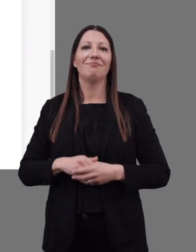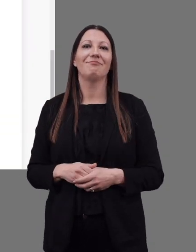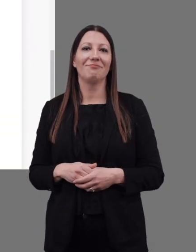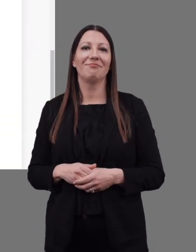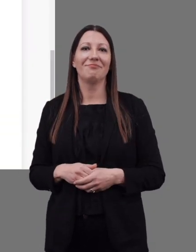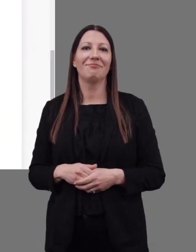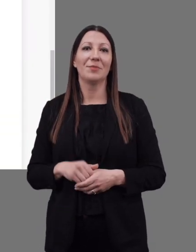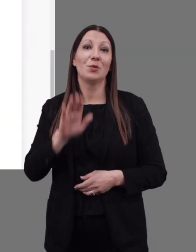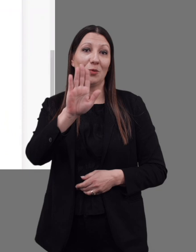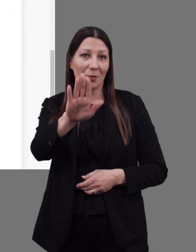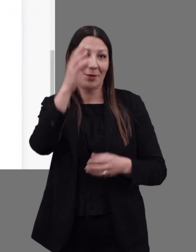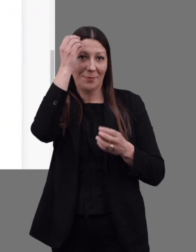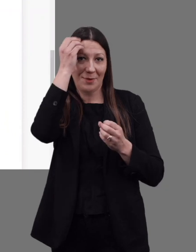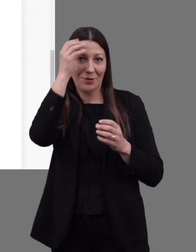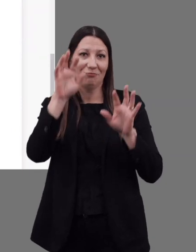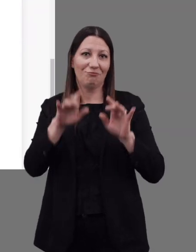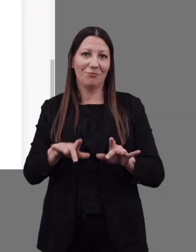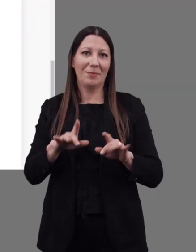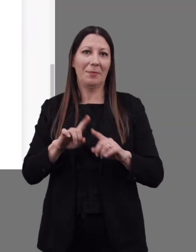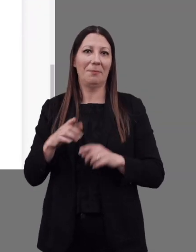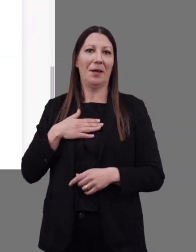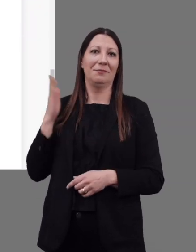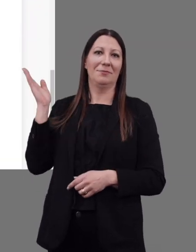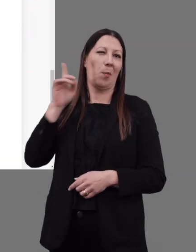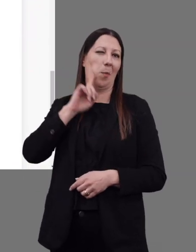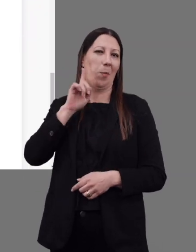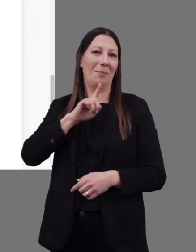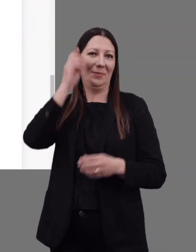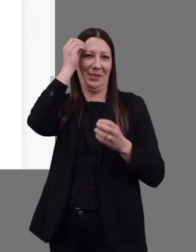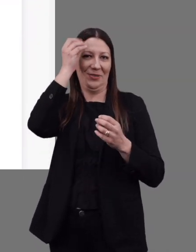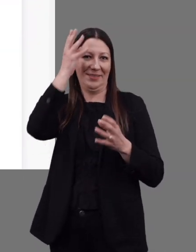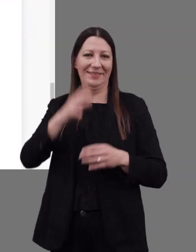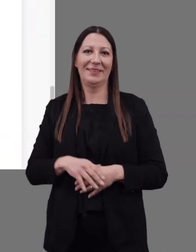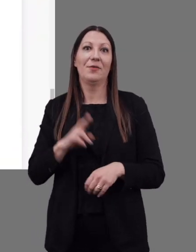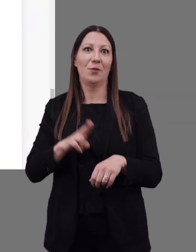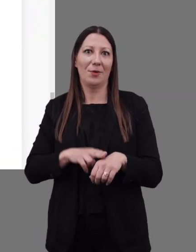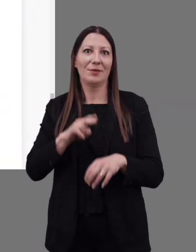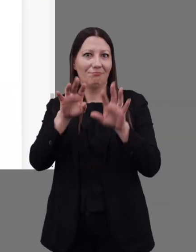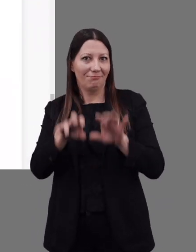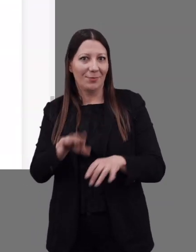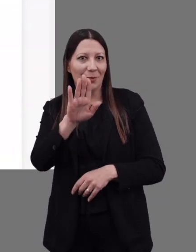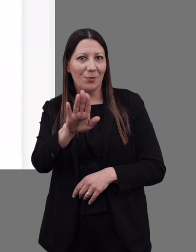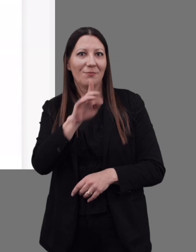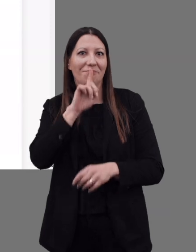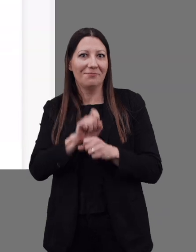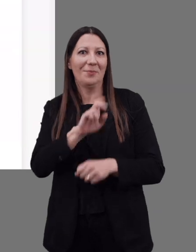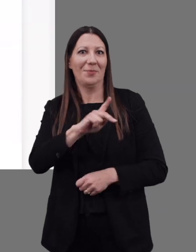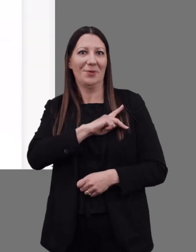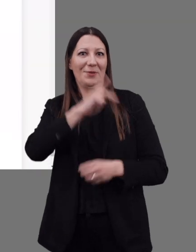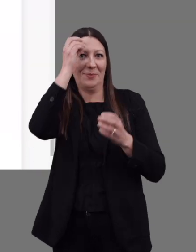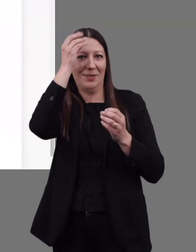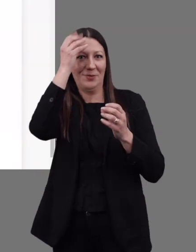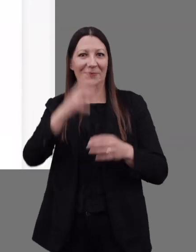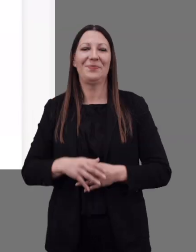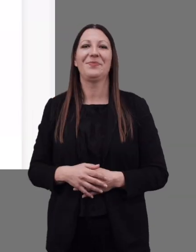just pre-started all this and put in some fake details here, but of course you will be putting in your accurate information.